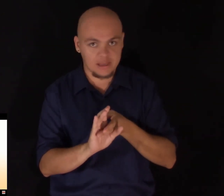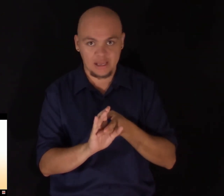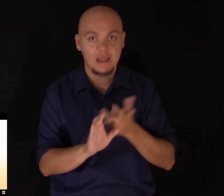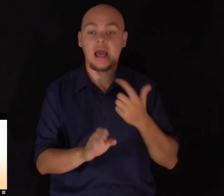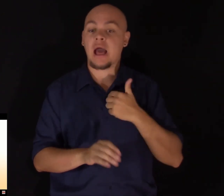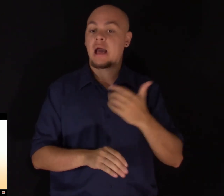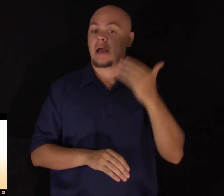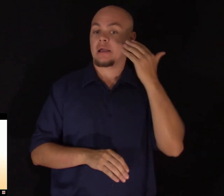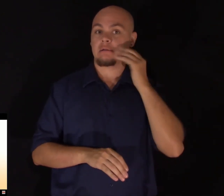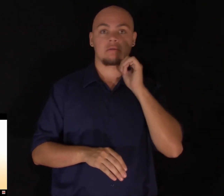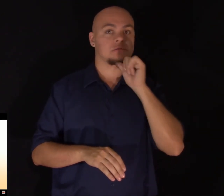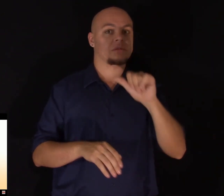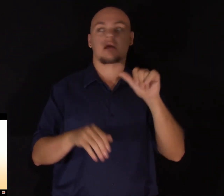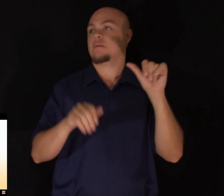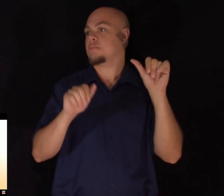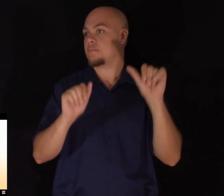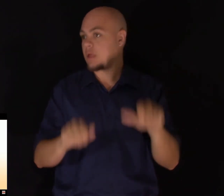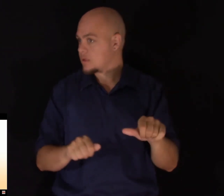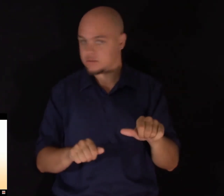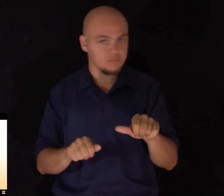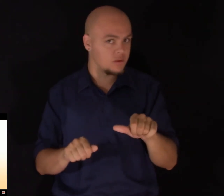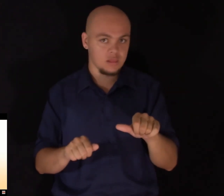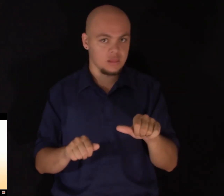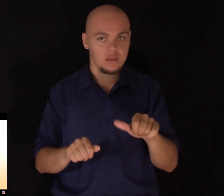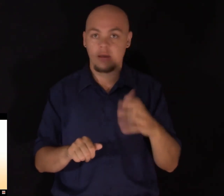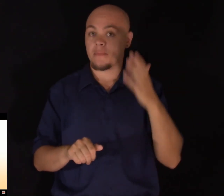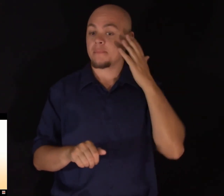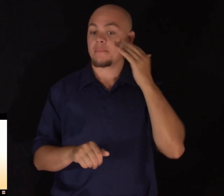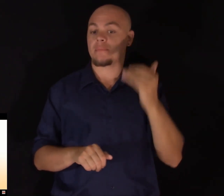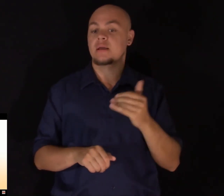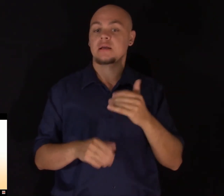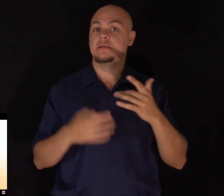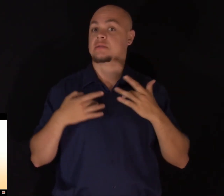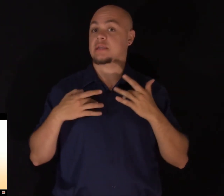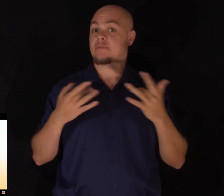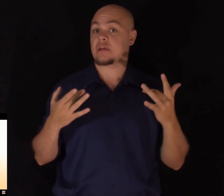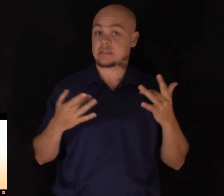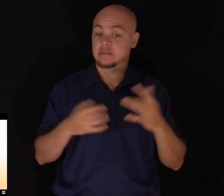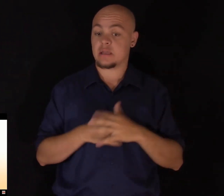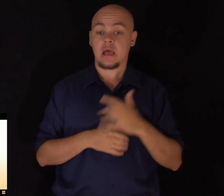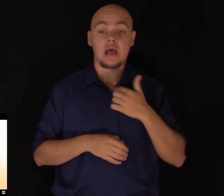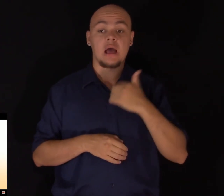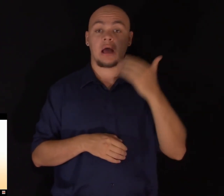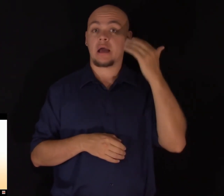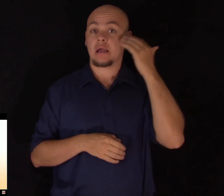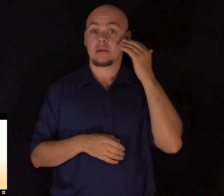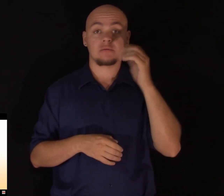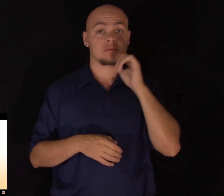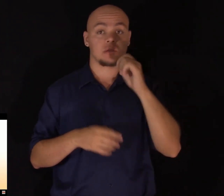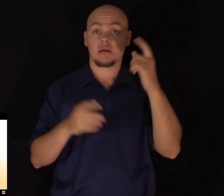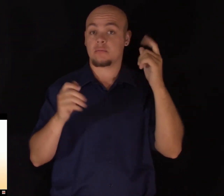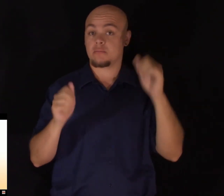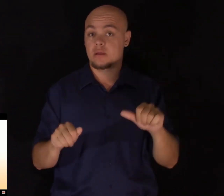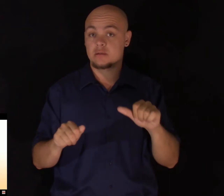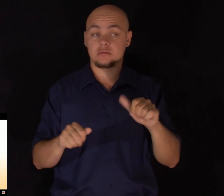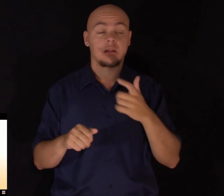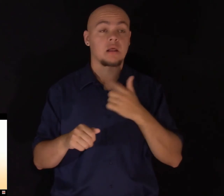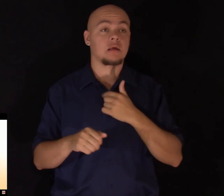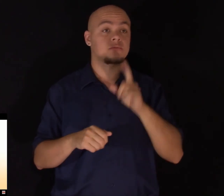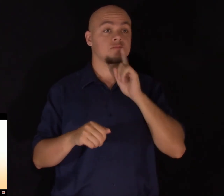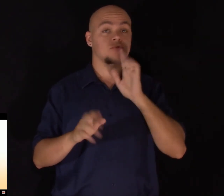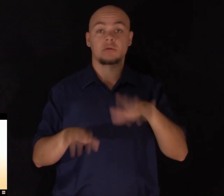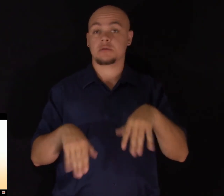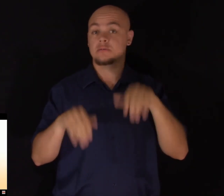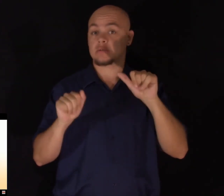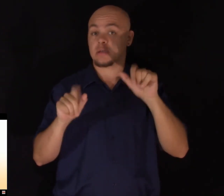possible that this child could be mine because of the timing of events, so I know it's not possible. Happy to take a paternity test and